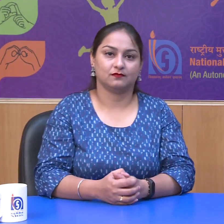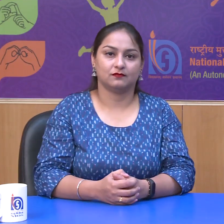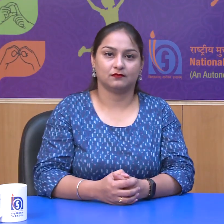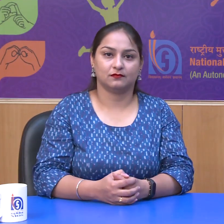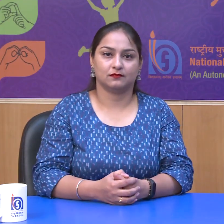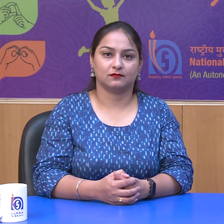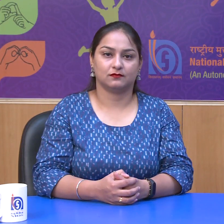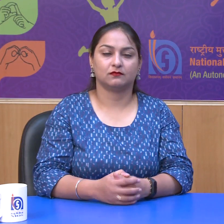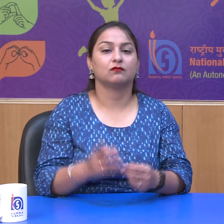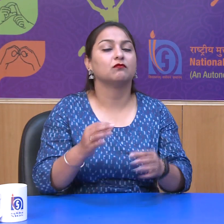For example,